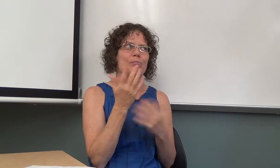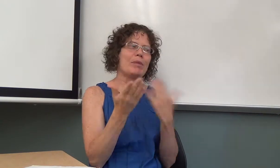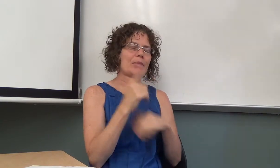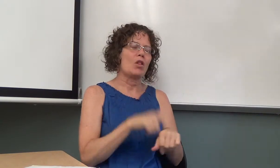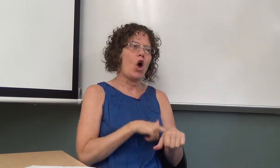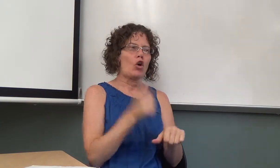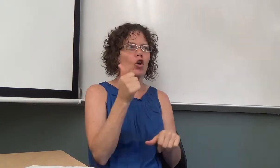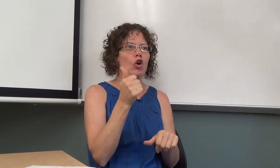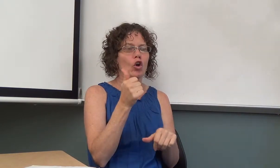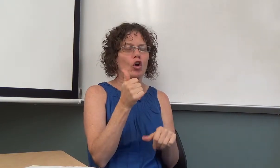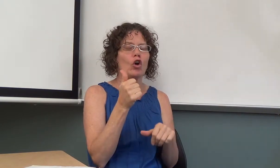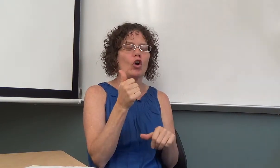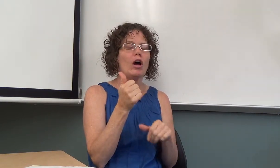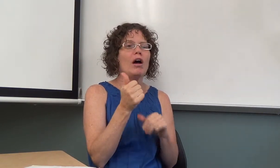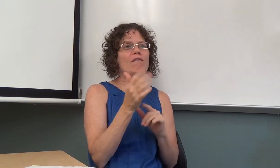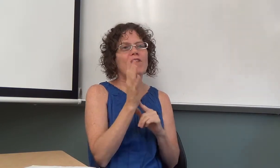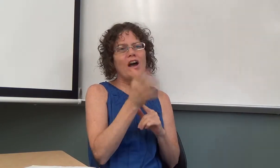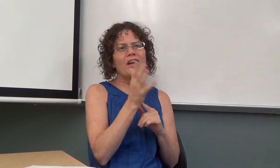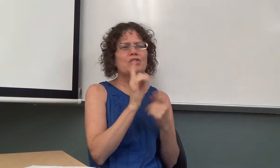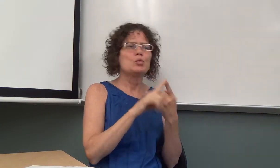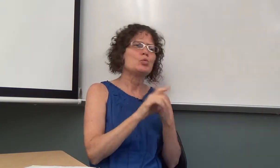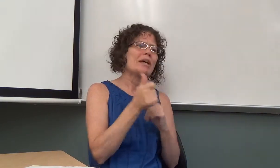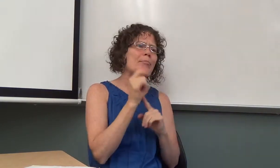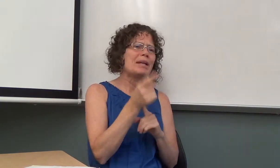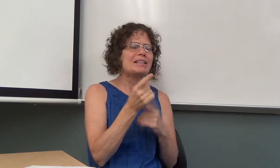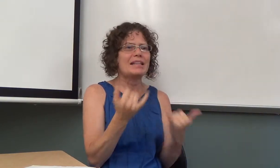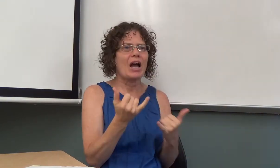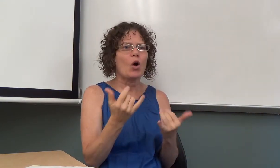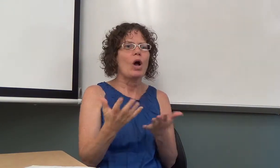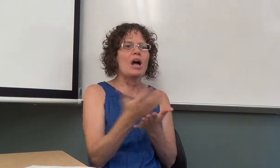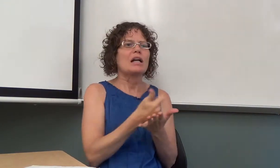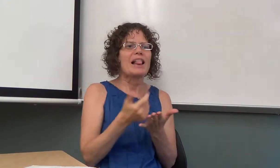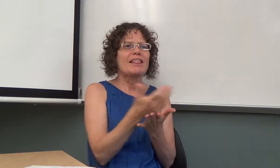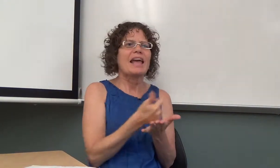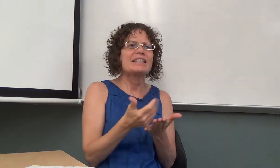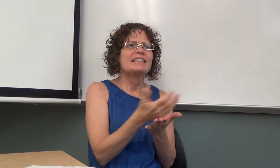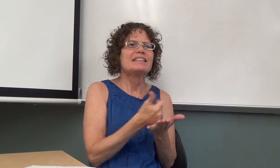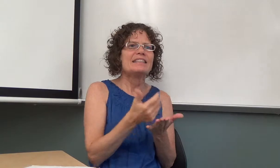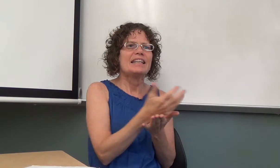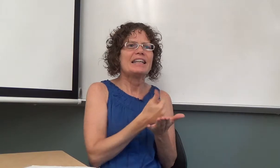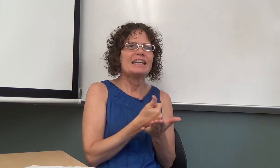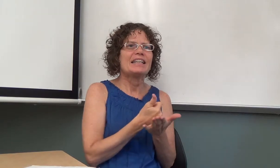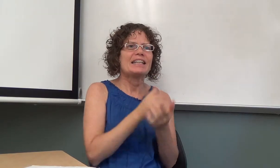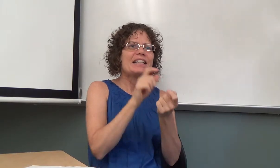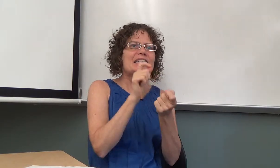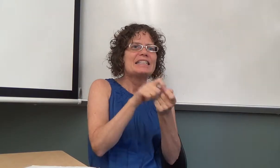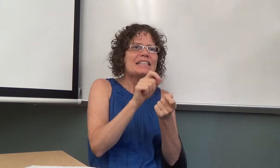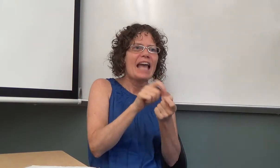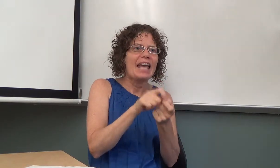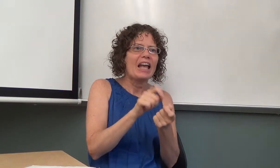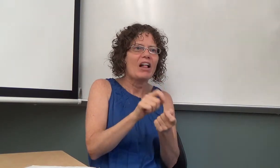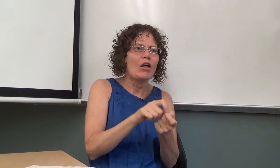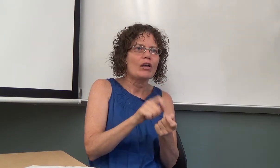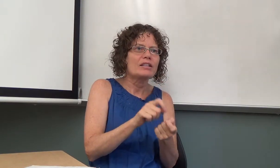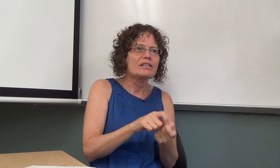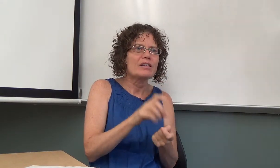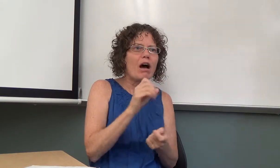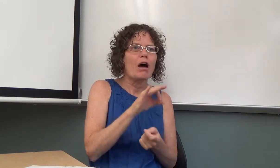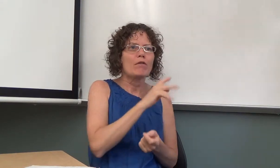it. Okay, 5 minutes to 10 minutes of collecting the details of a personal story